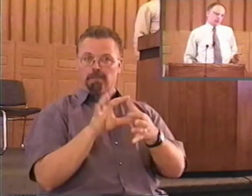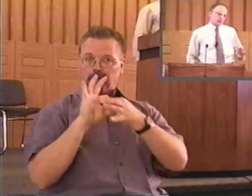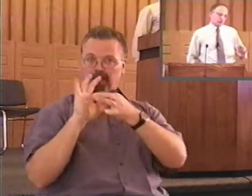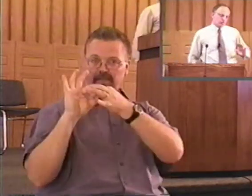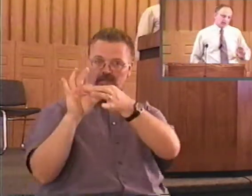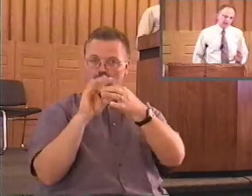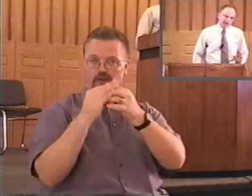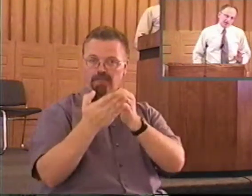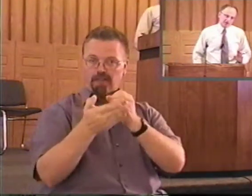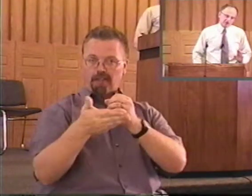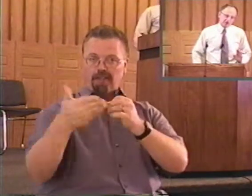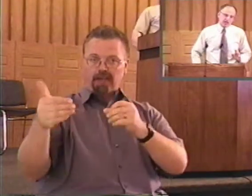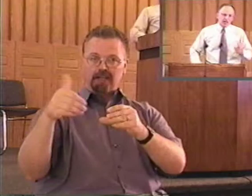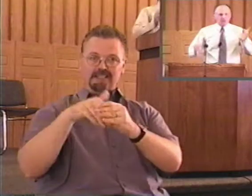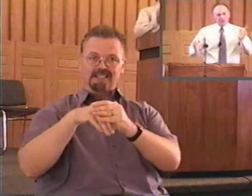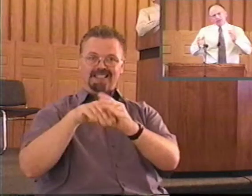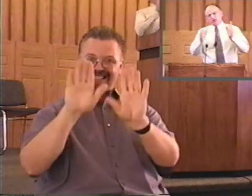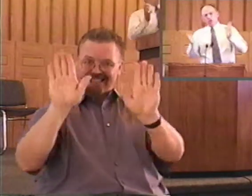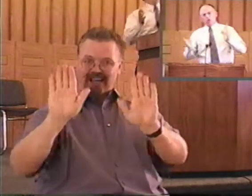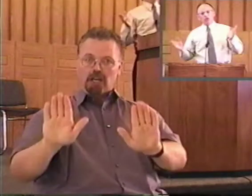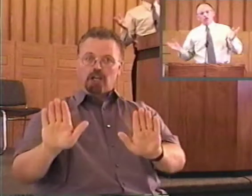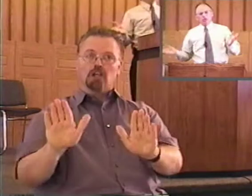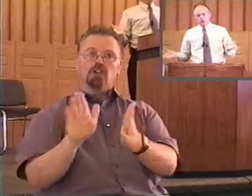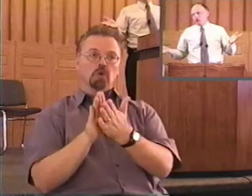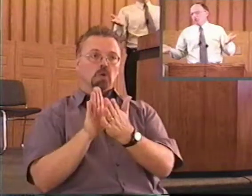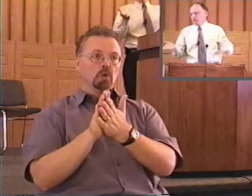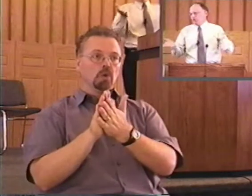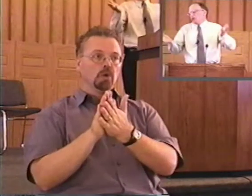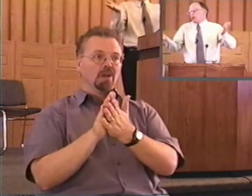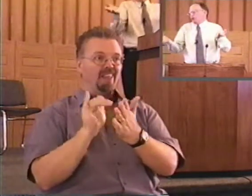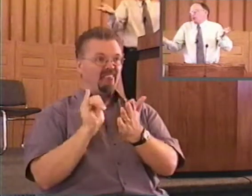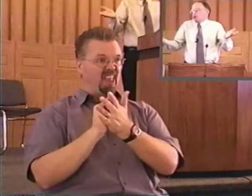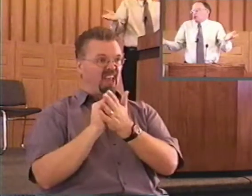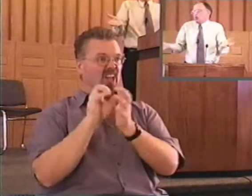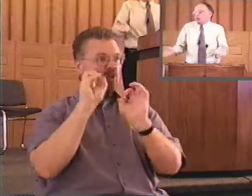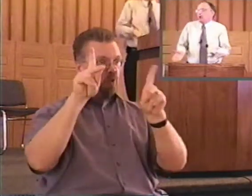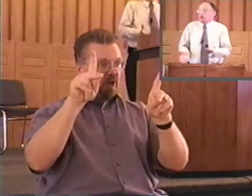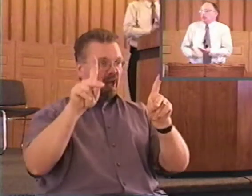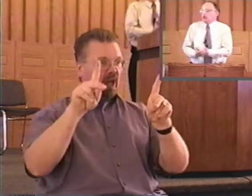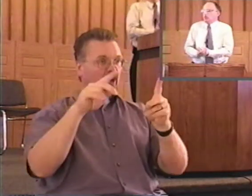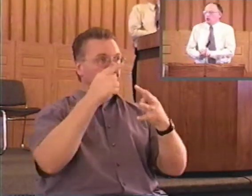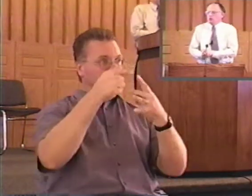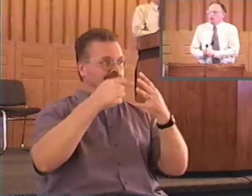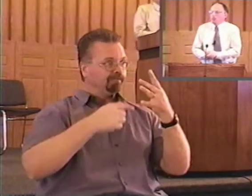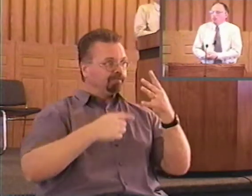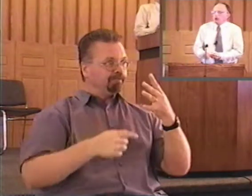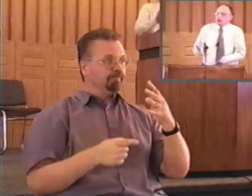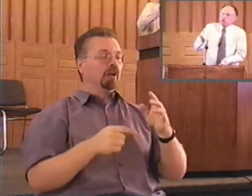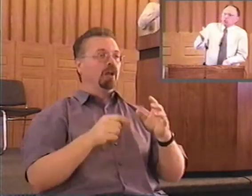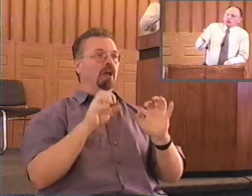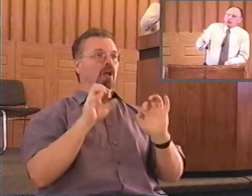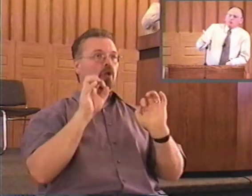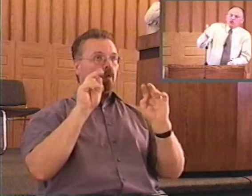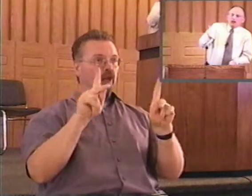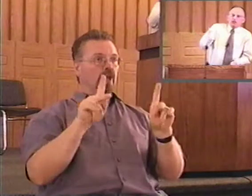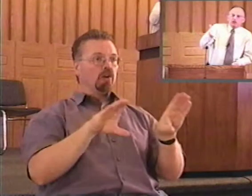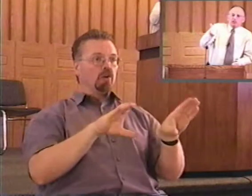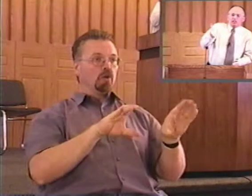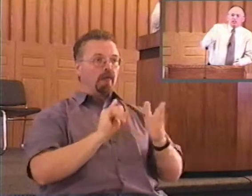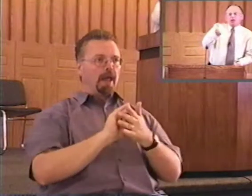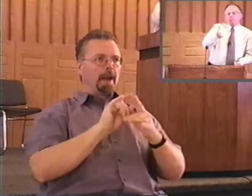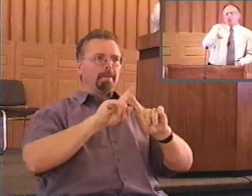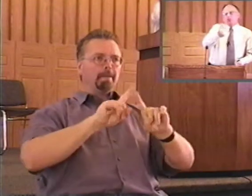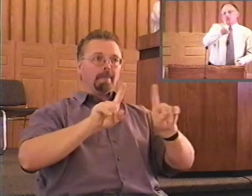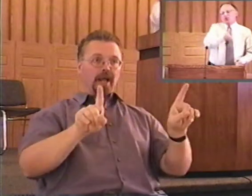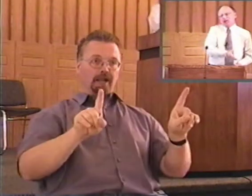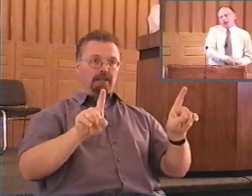in Sunday school class, and that's all well and good, and those are things that you ought to do. But then there can become